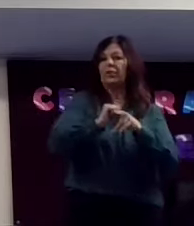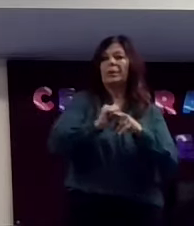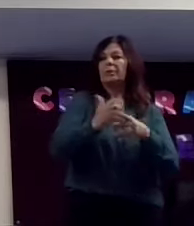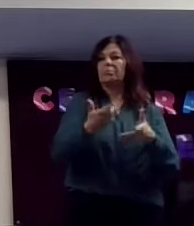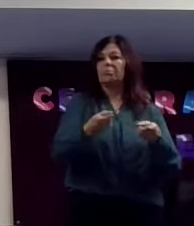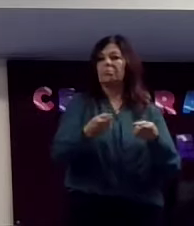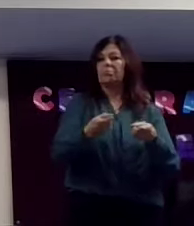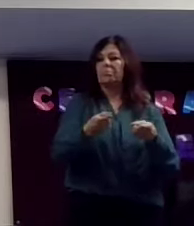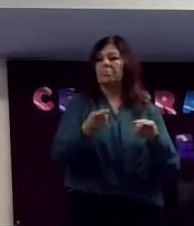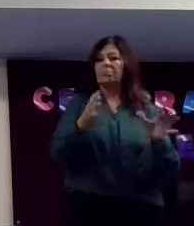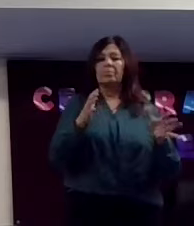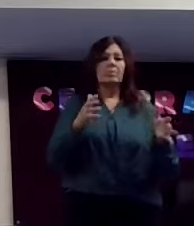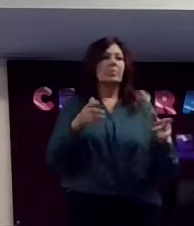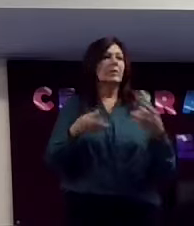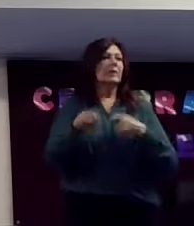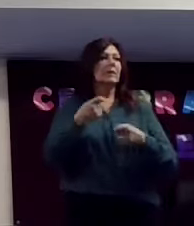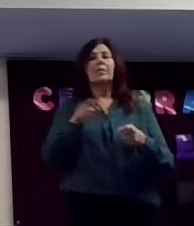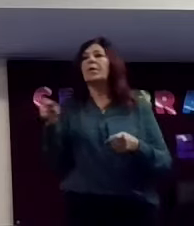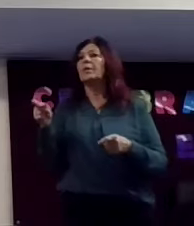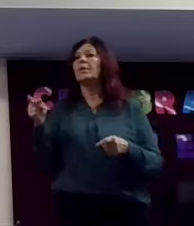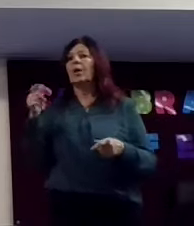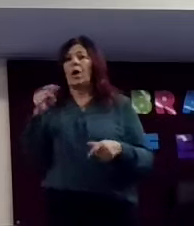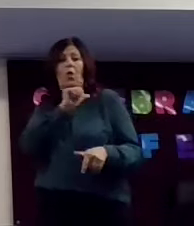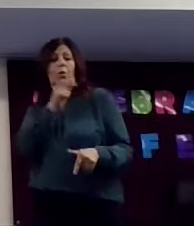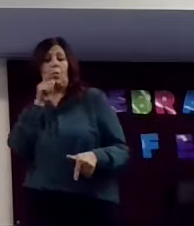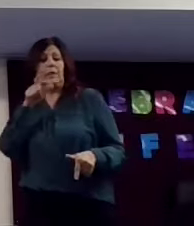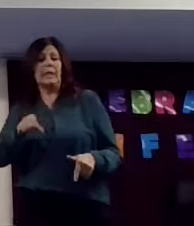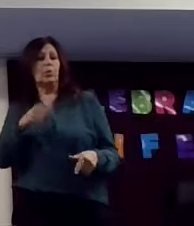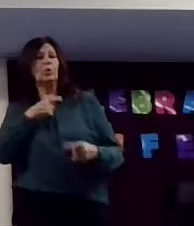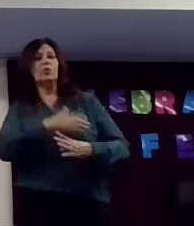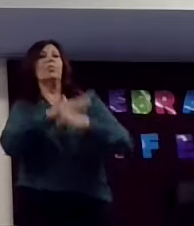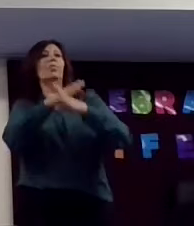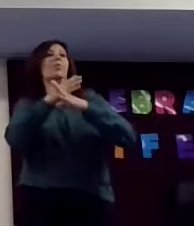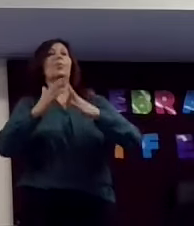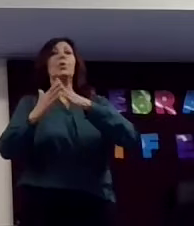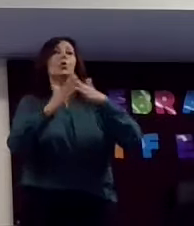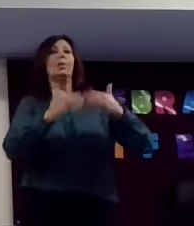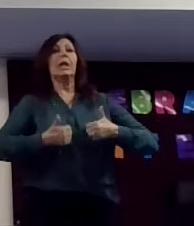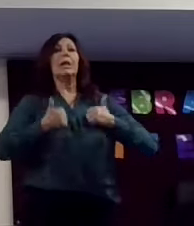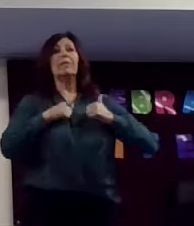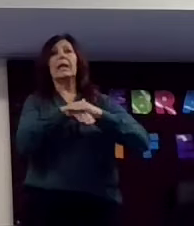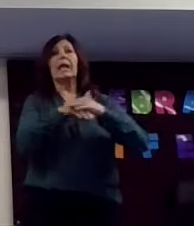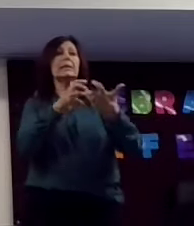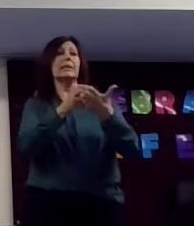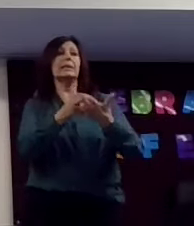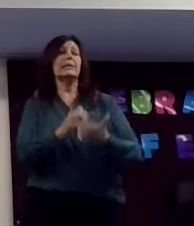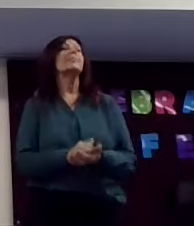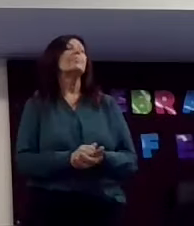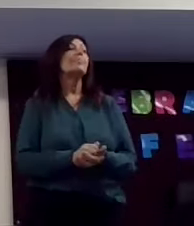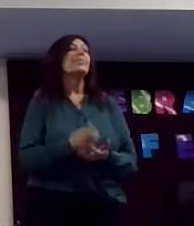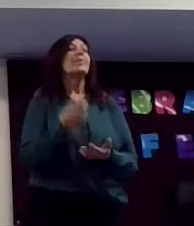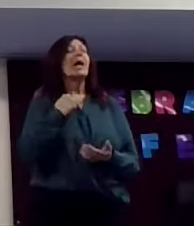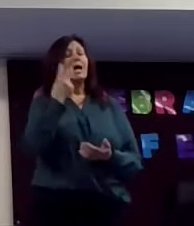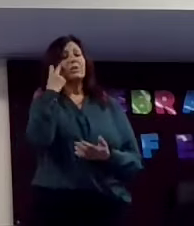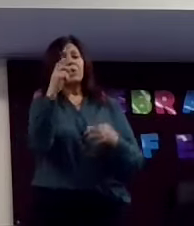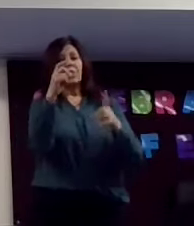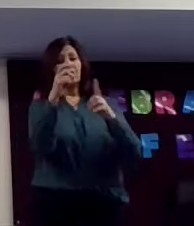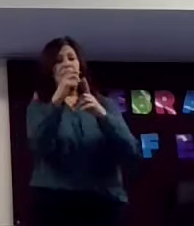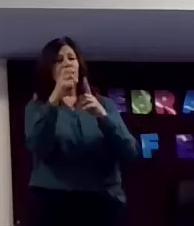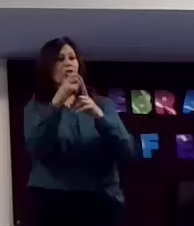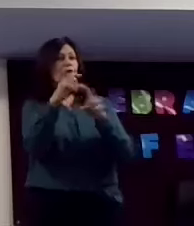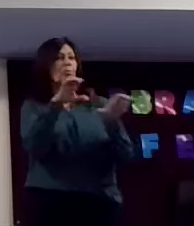versus the authorities that need it, which prevents us from community living and access and all that stuff? I saw a term,